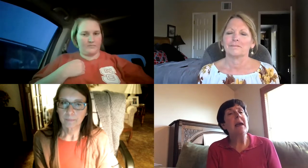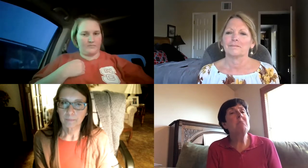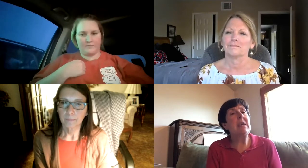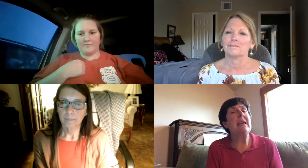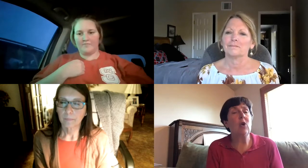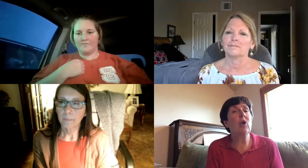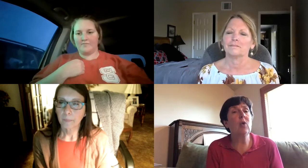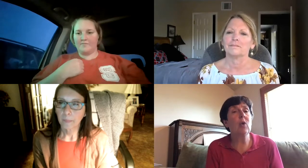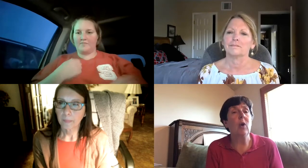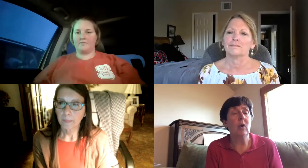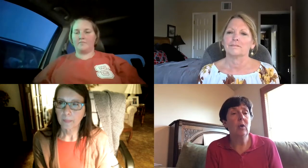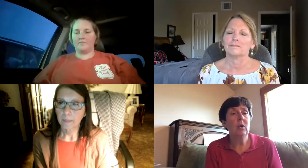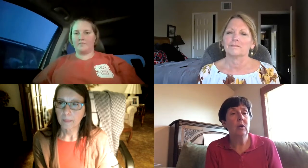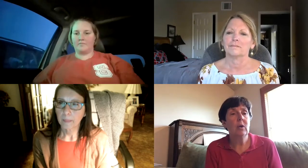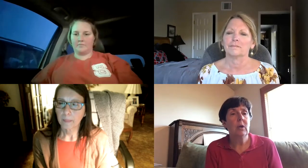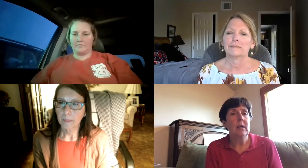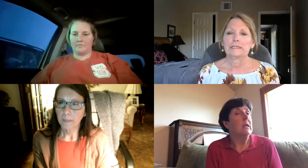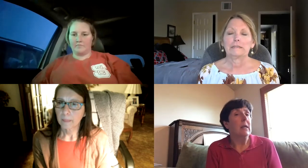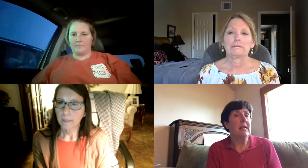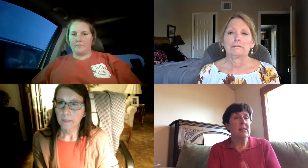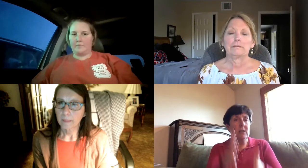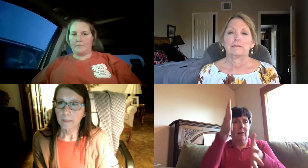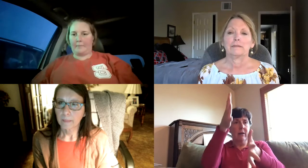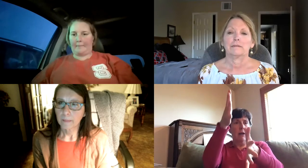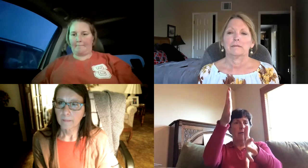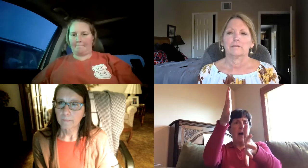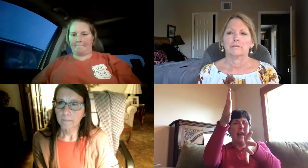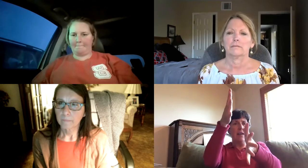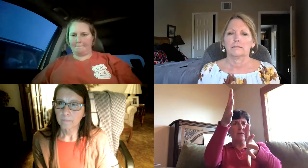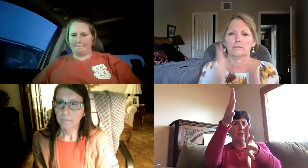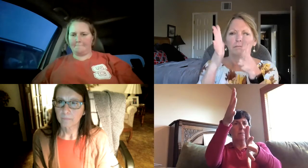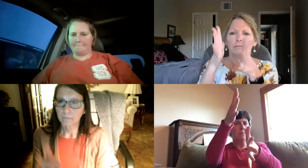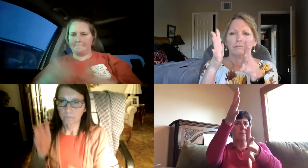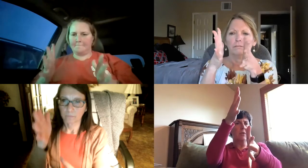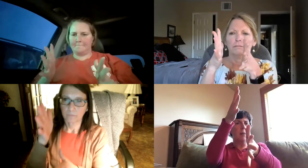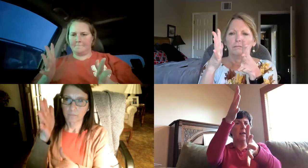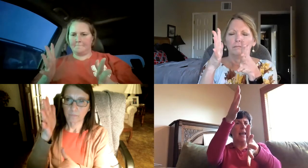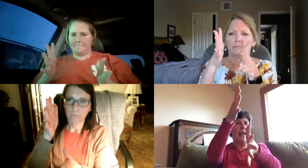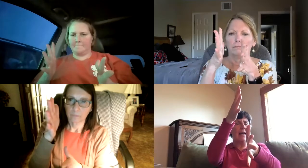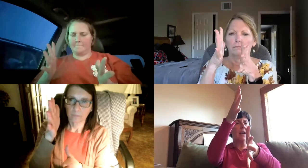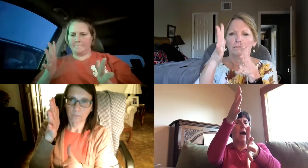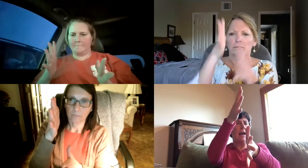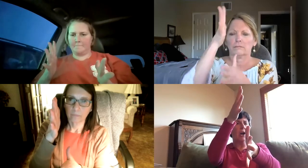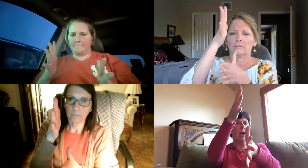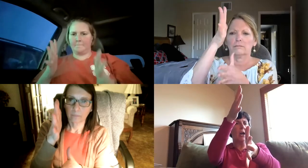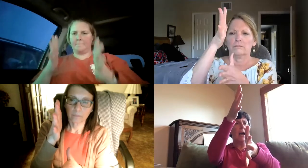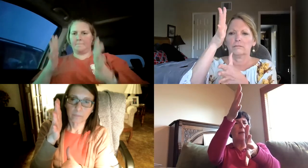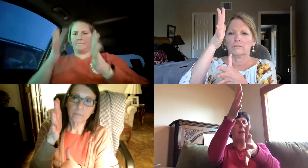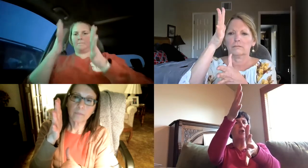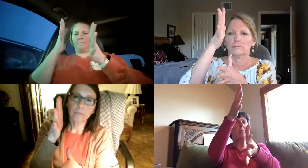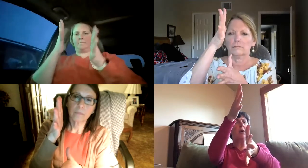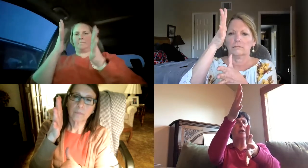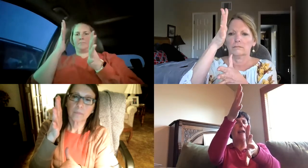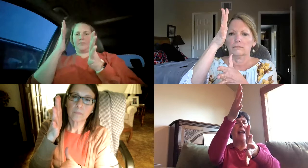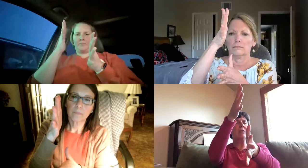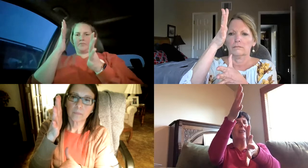And then mean or cruel is fives, dominant hand higher, and then